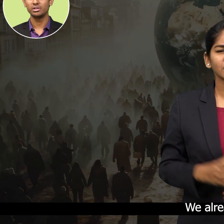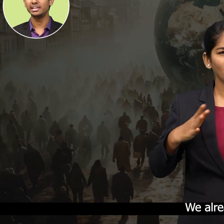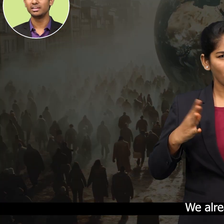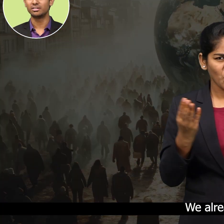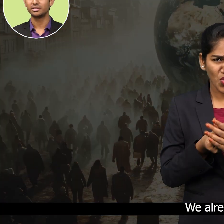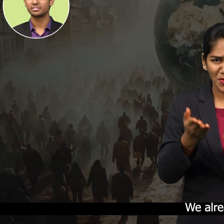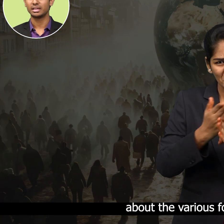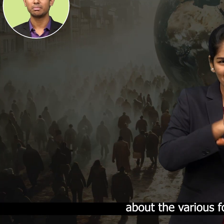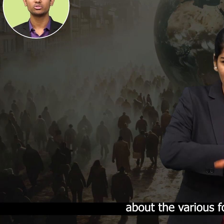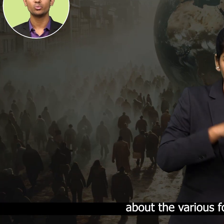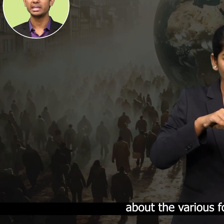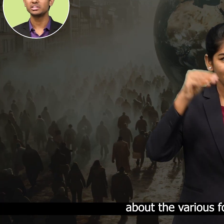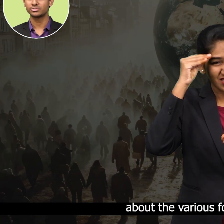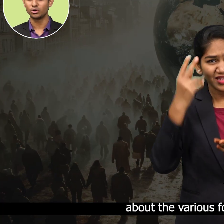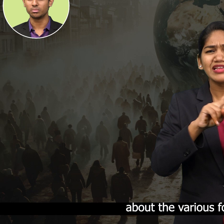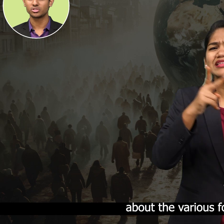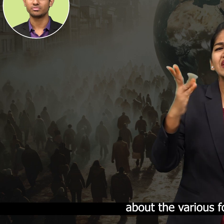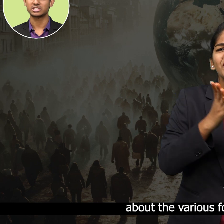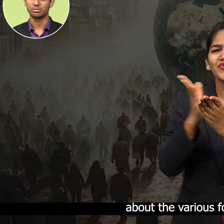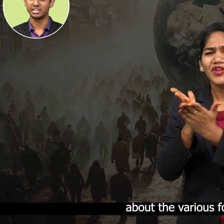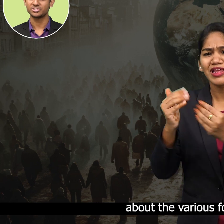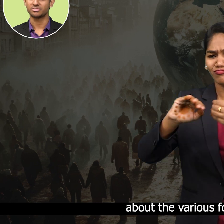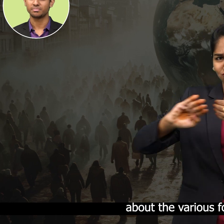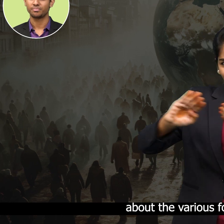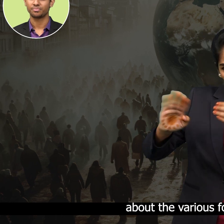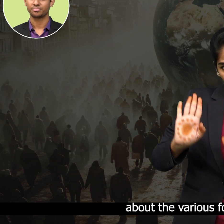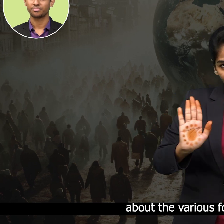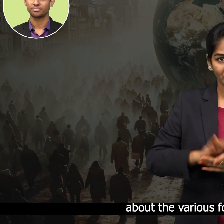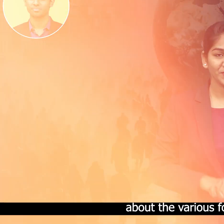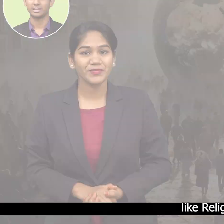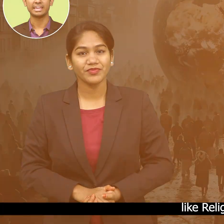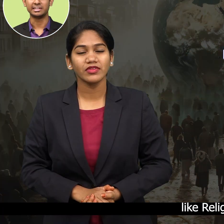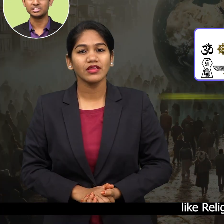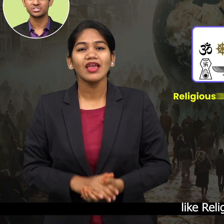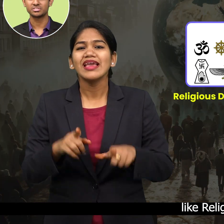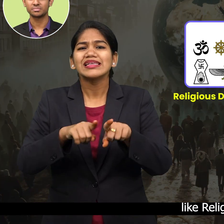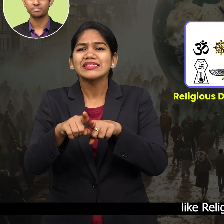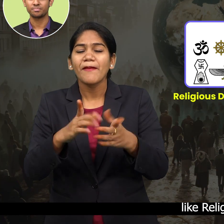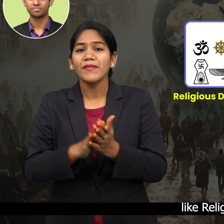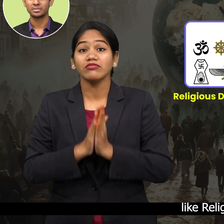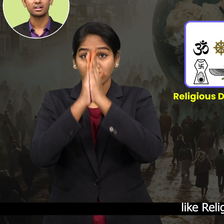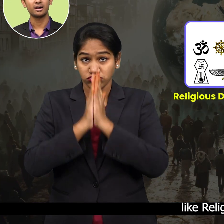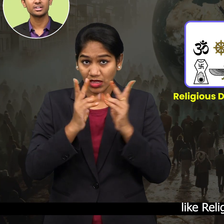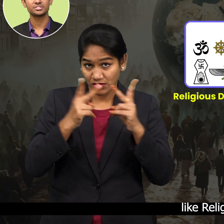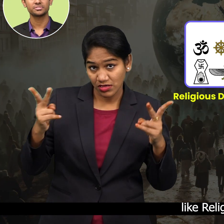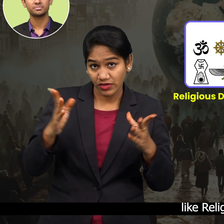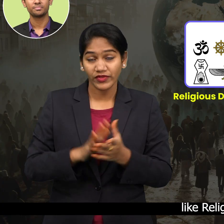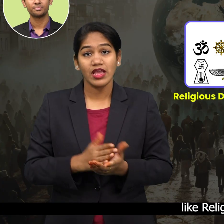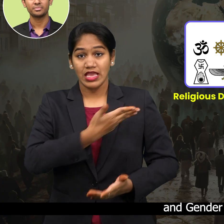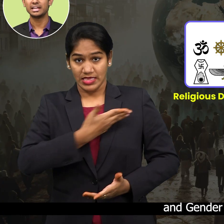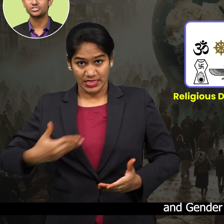We already learned about the various forms of discrimination like religious,